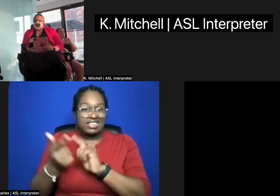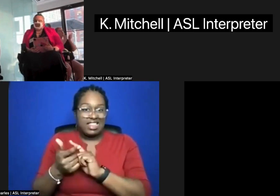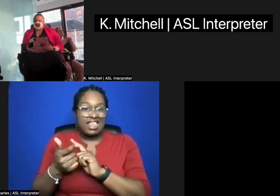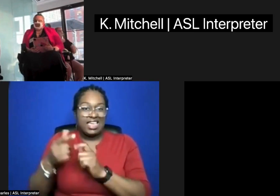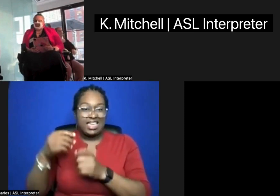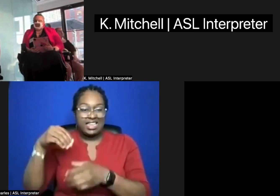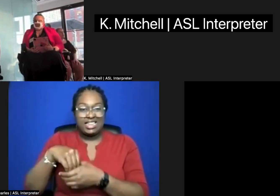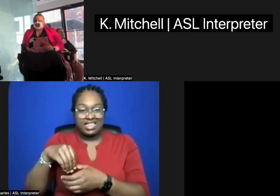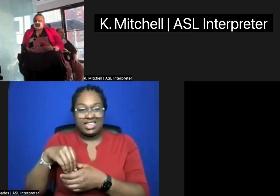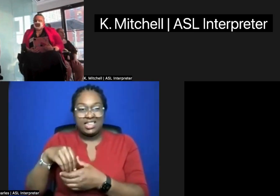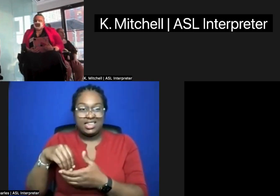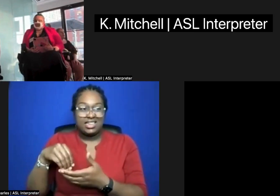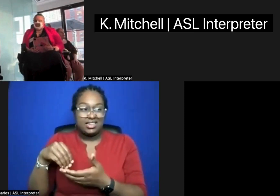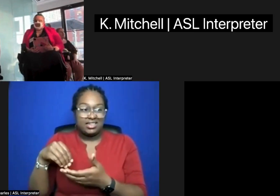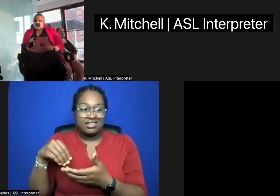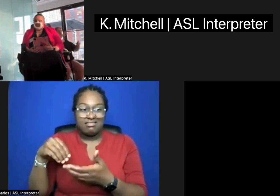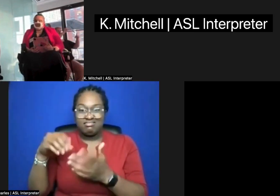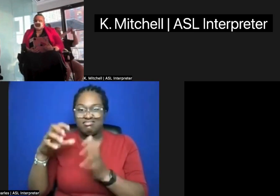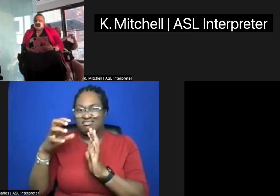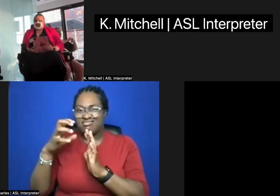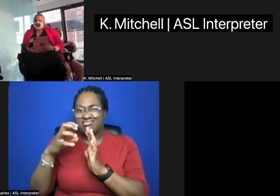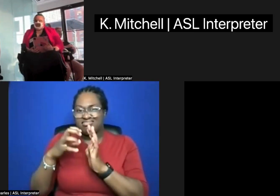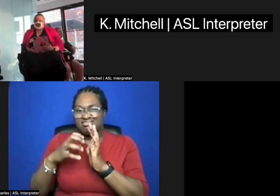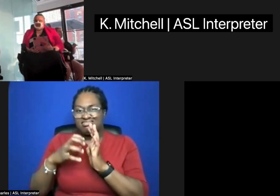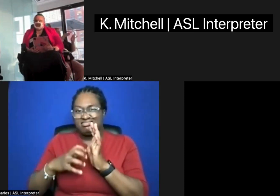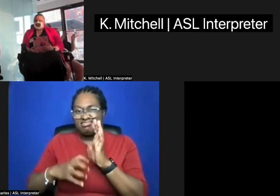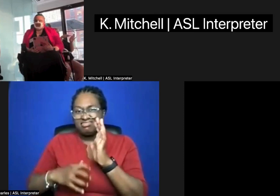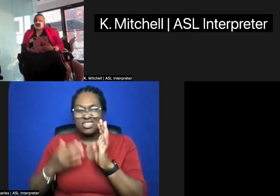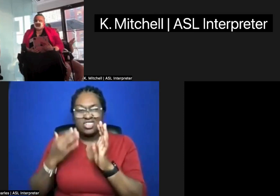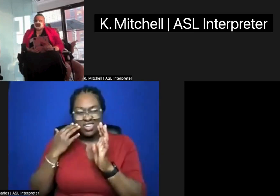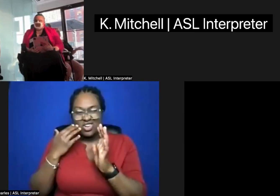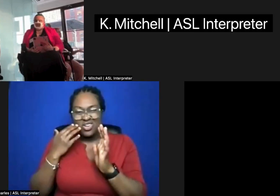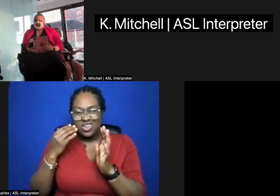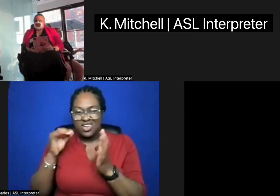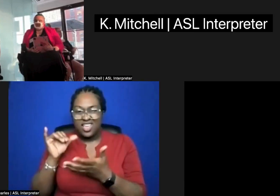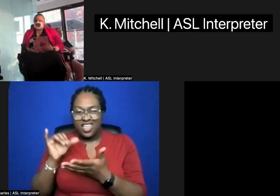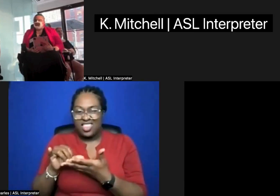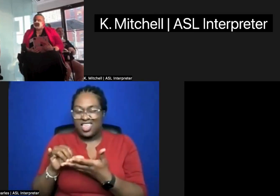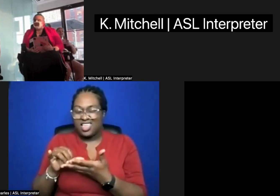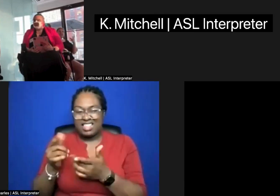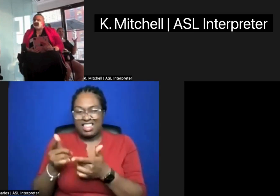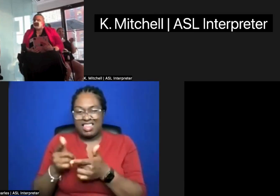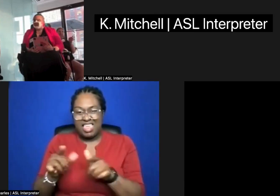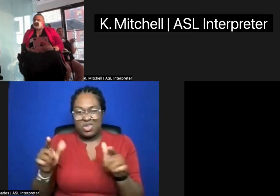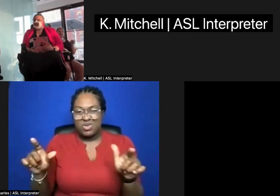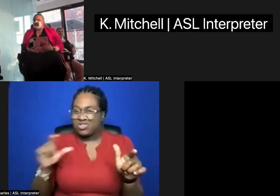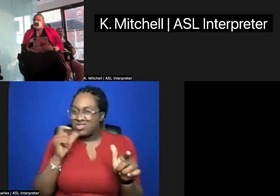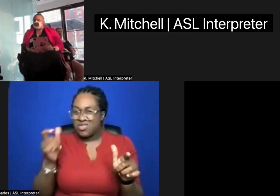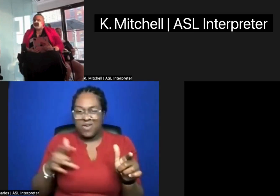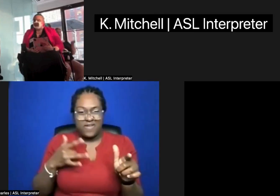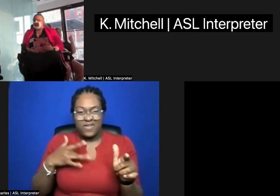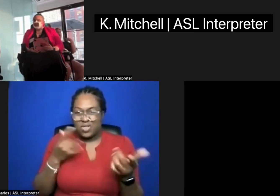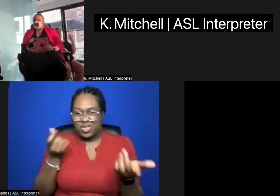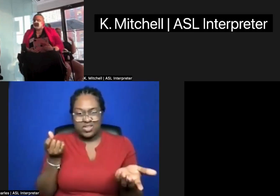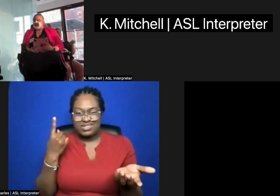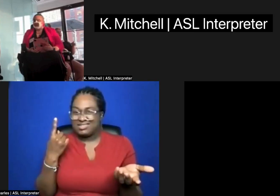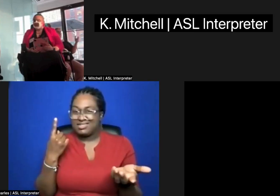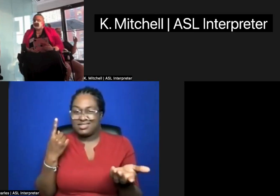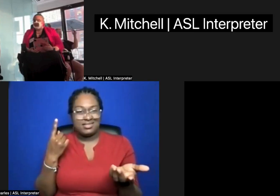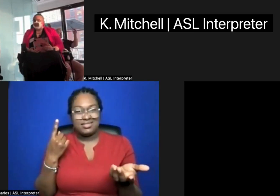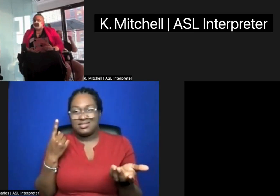it's, it's like a lot of writing. It's small. It's like, language that I don't feel like comprehending.